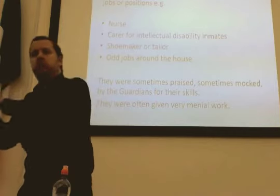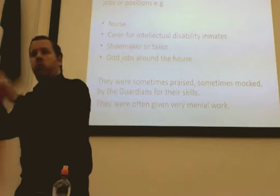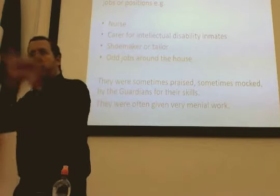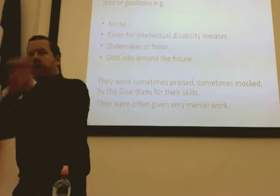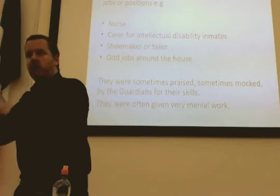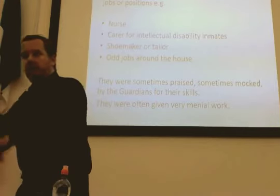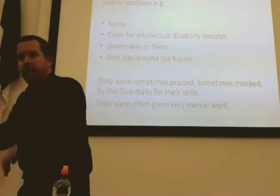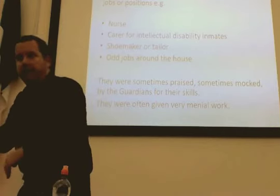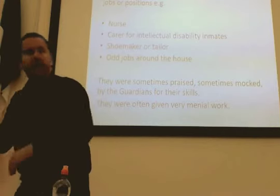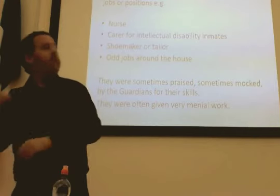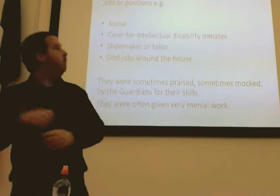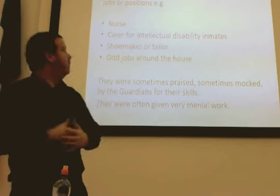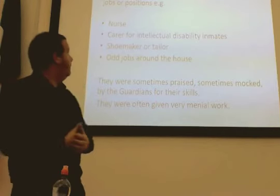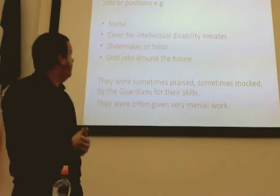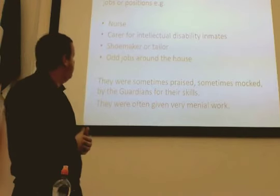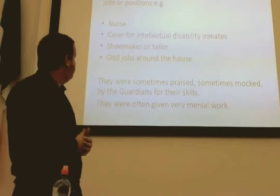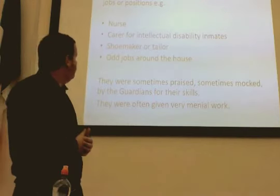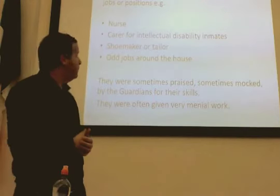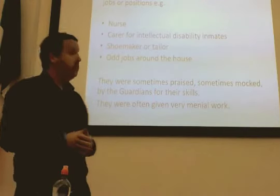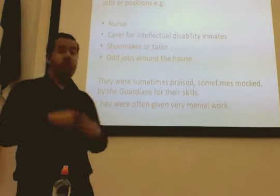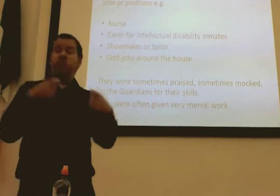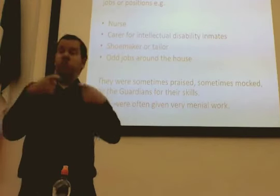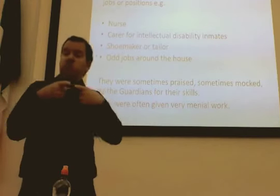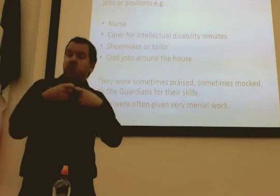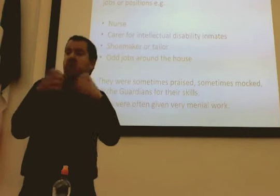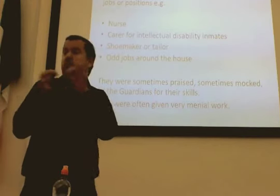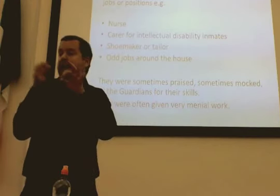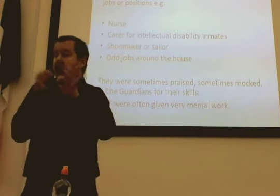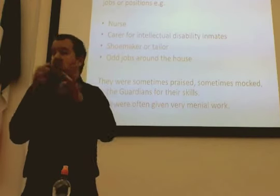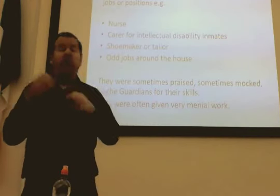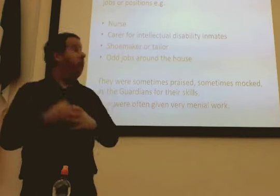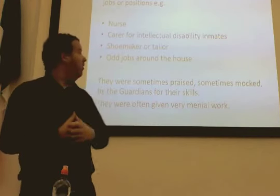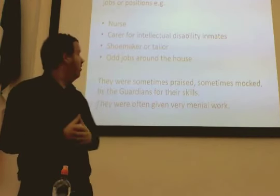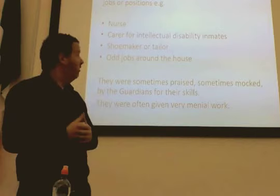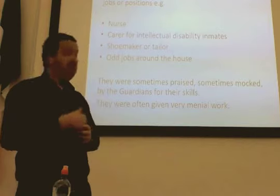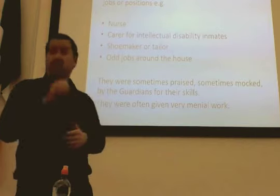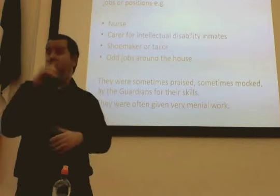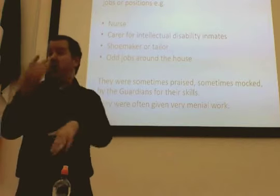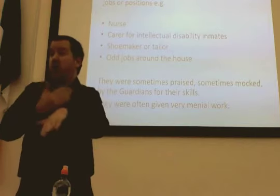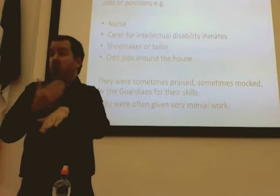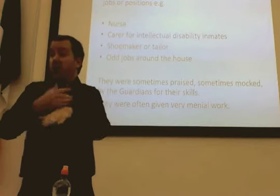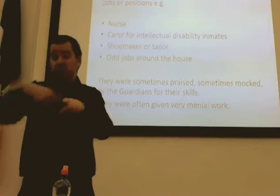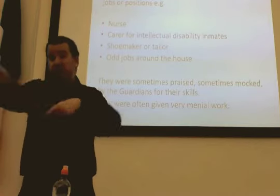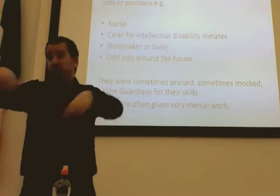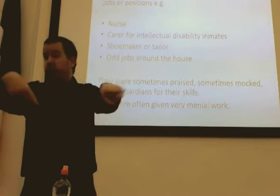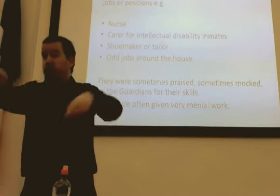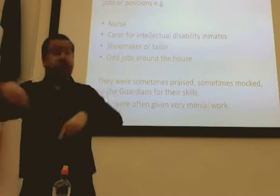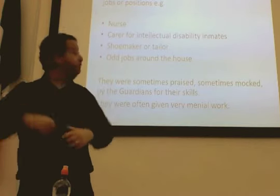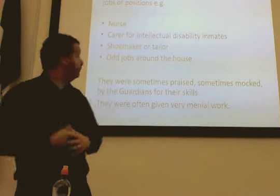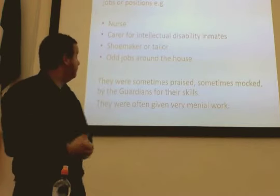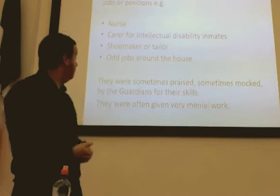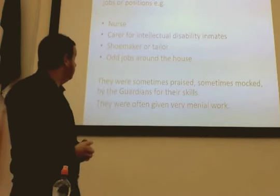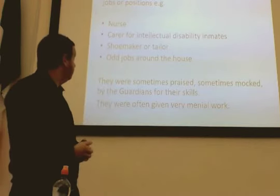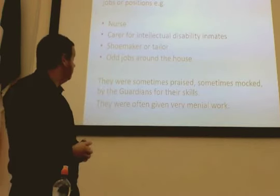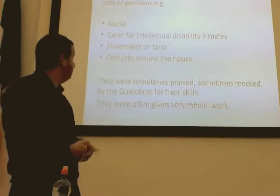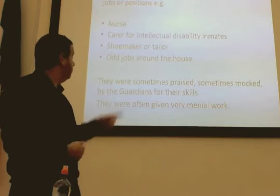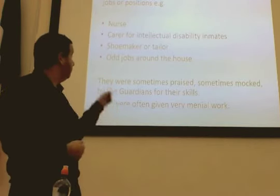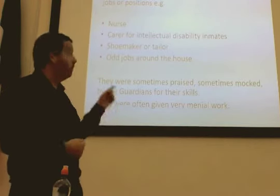intellectual disabilities would have a carer working with them, looking after them. There was jobs like shoemakers and tailors, and then odd jobs.